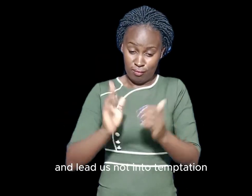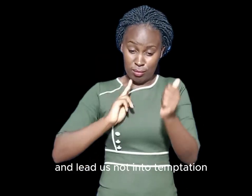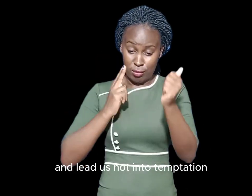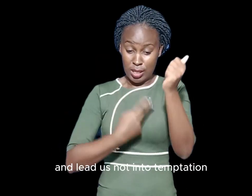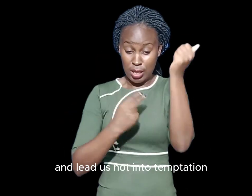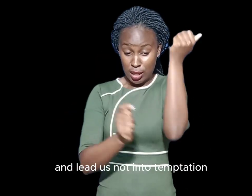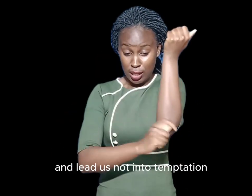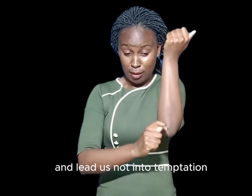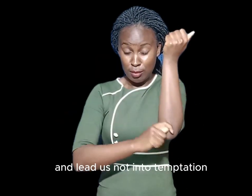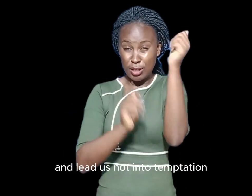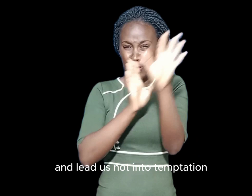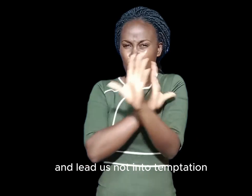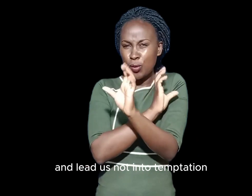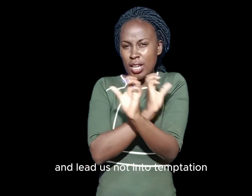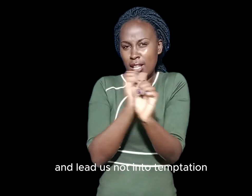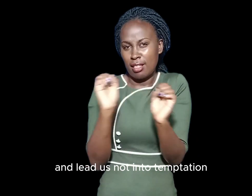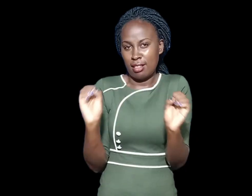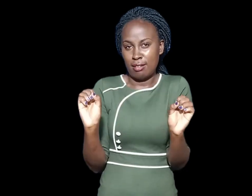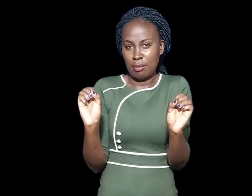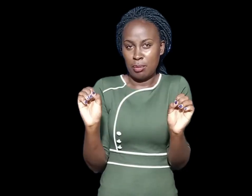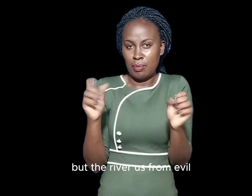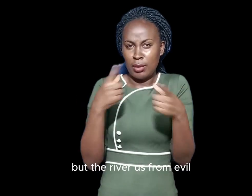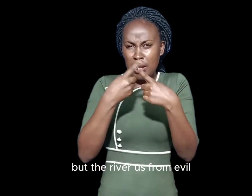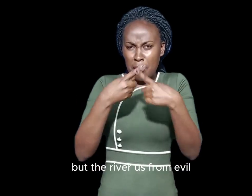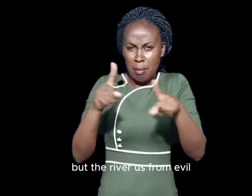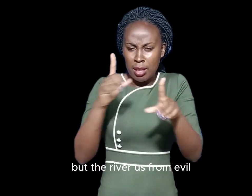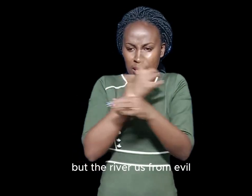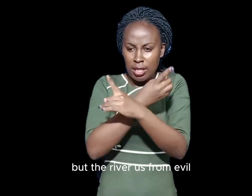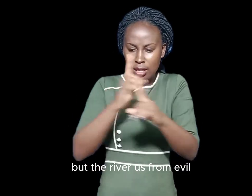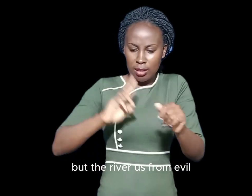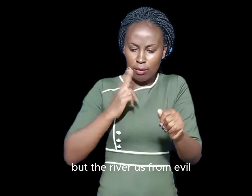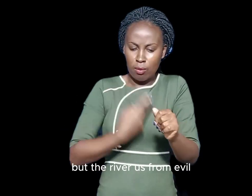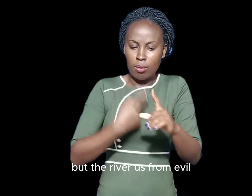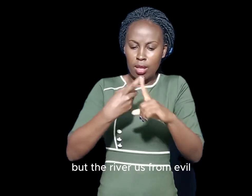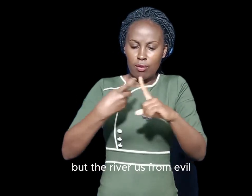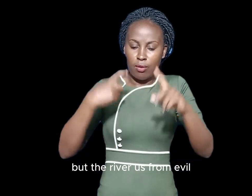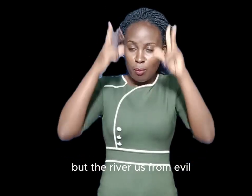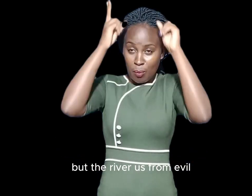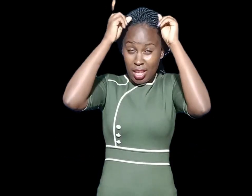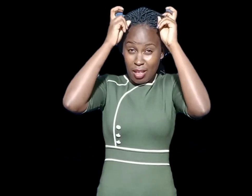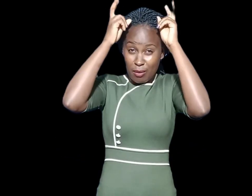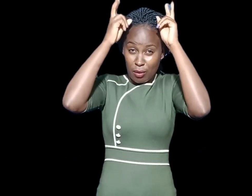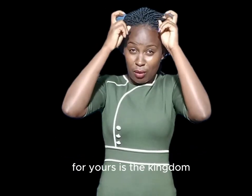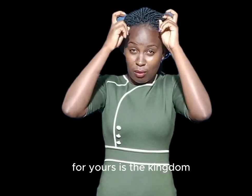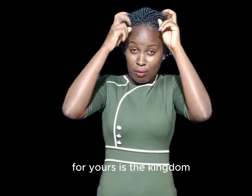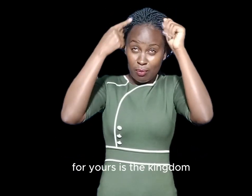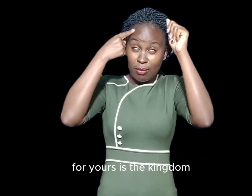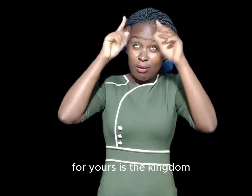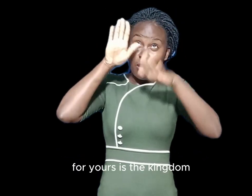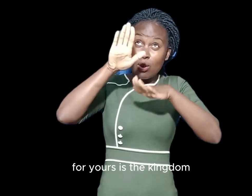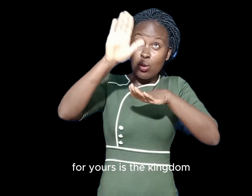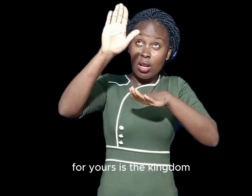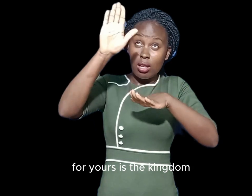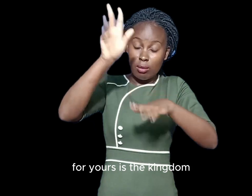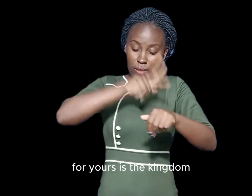not into temptation but deliver us from evil for yours is the kingdom